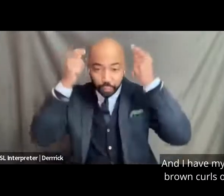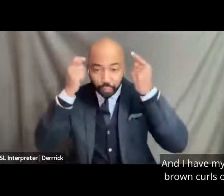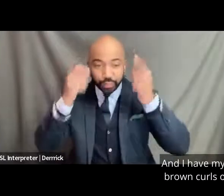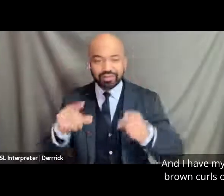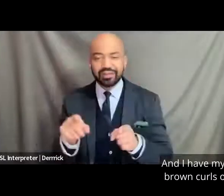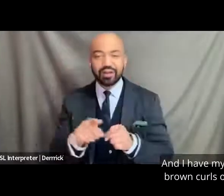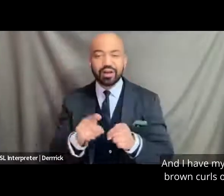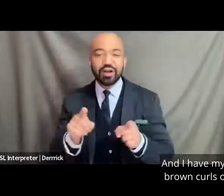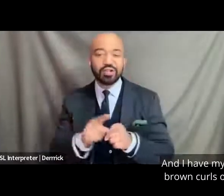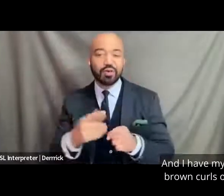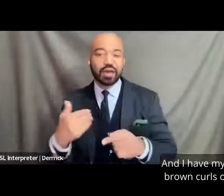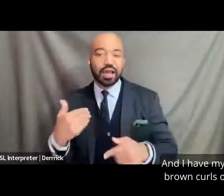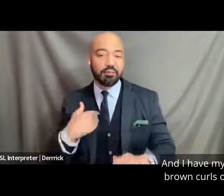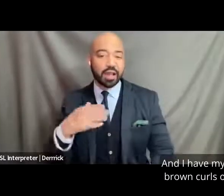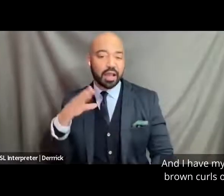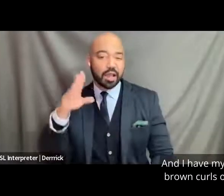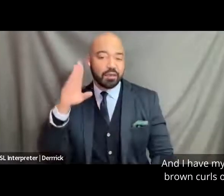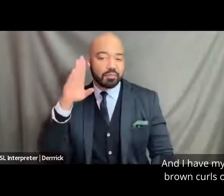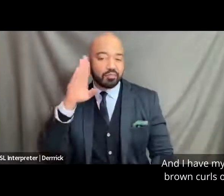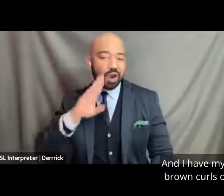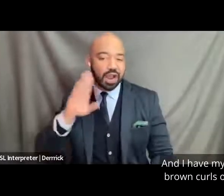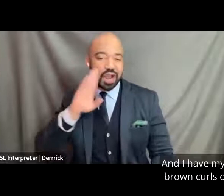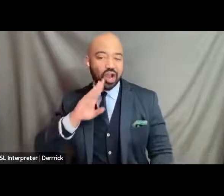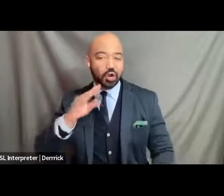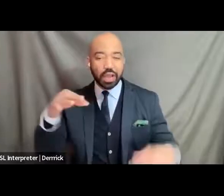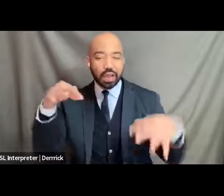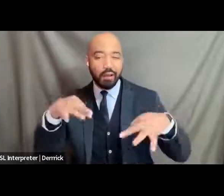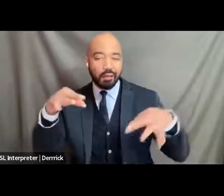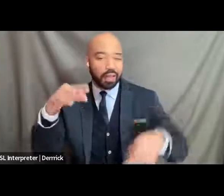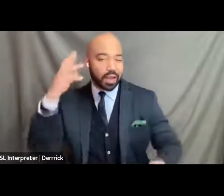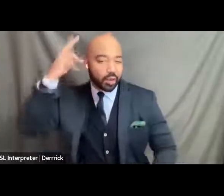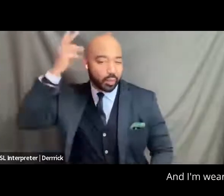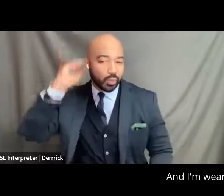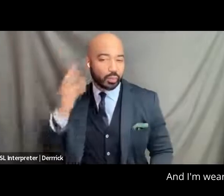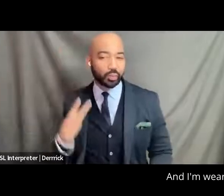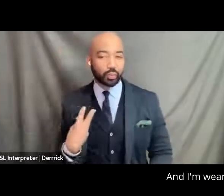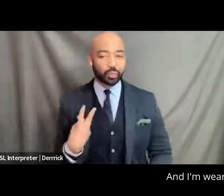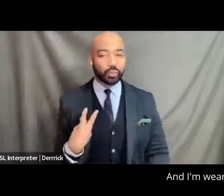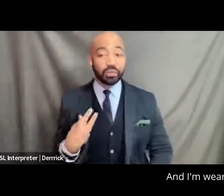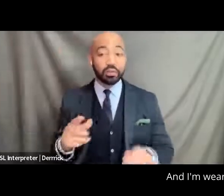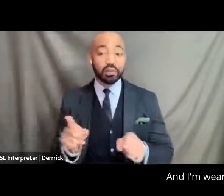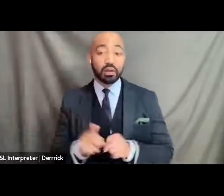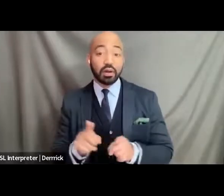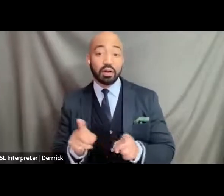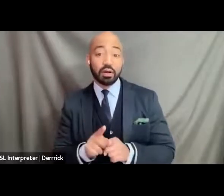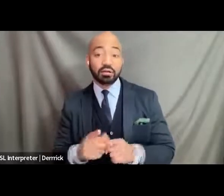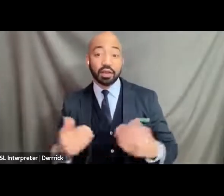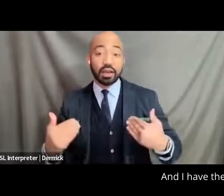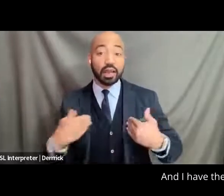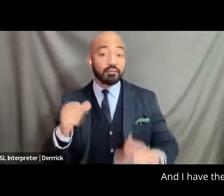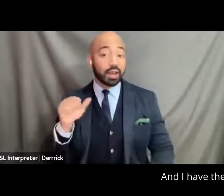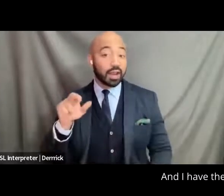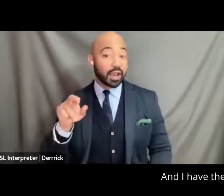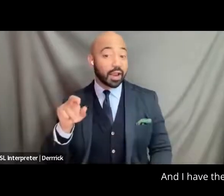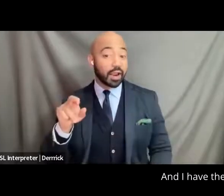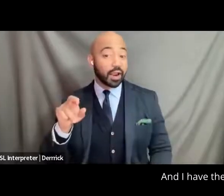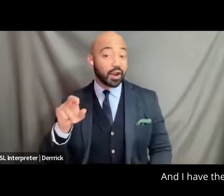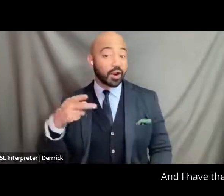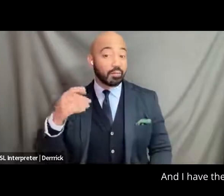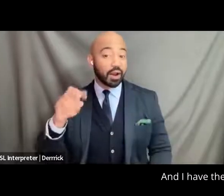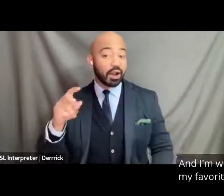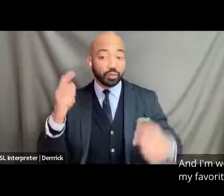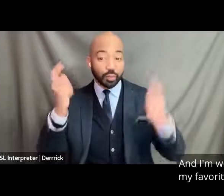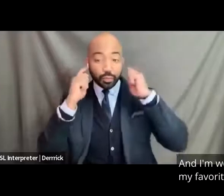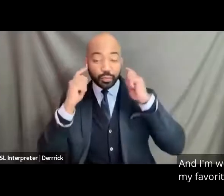long highlighted brown curls on my shoulders and i'm wearing my ed my my air pods and i have the gap in my